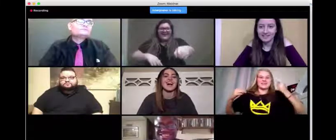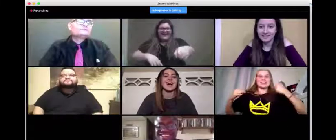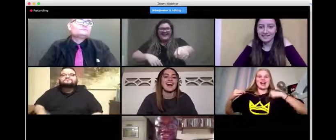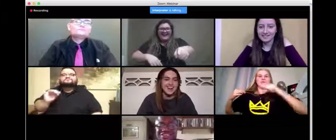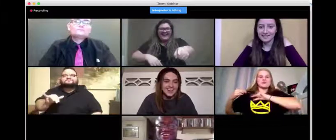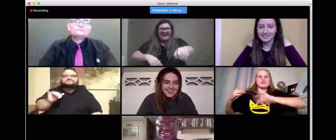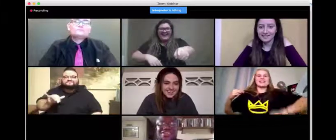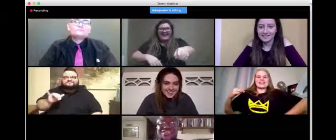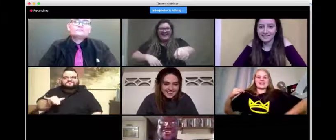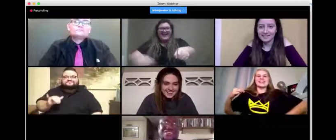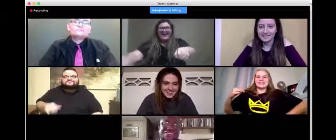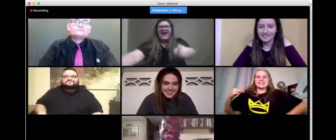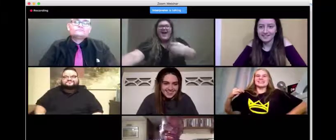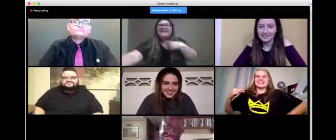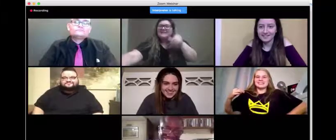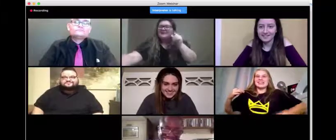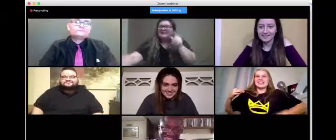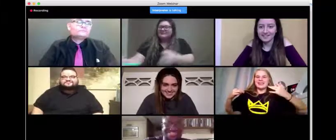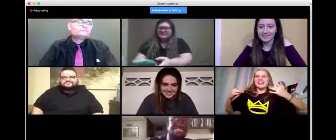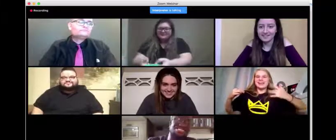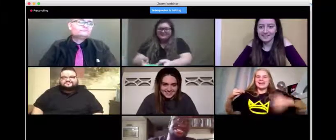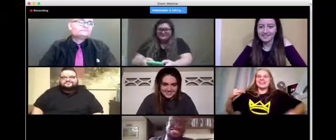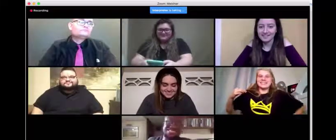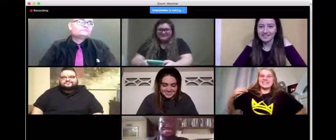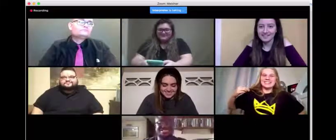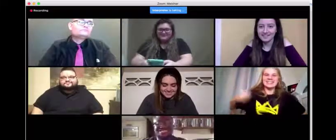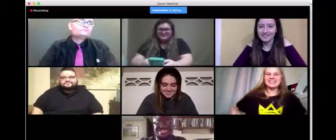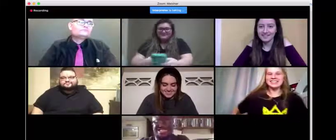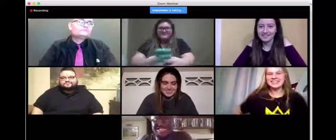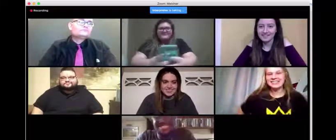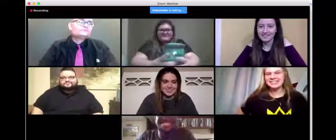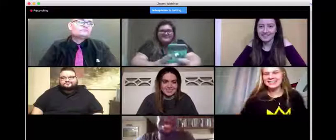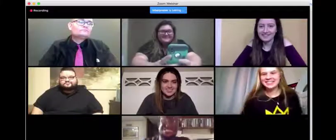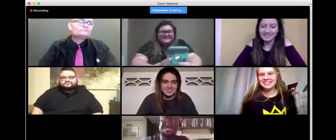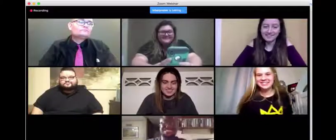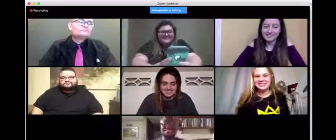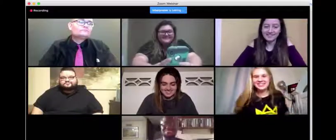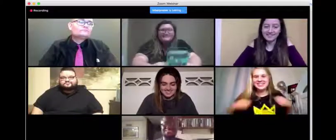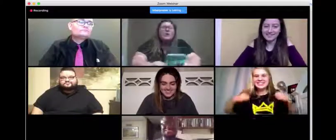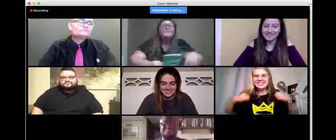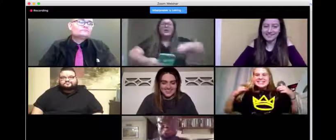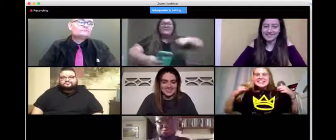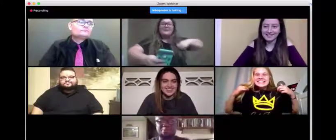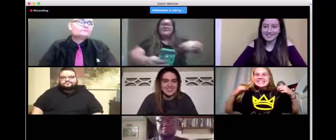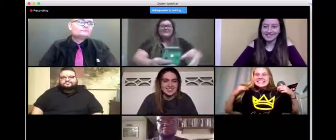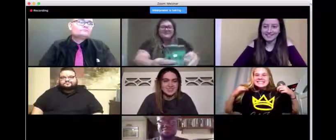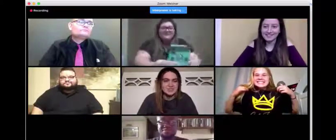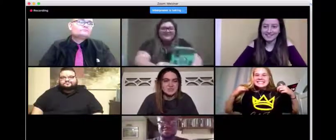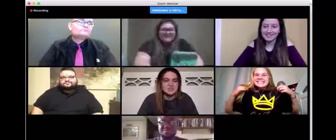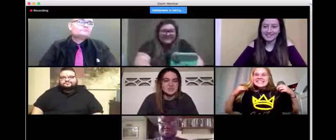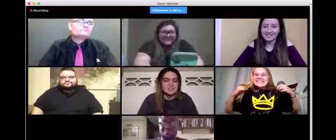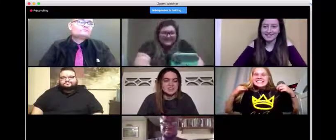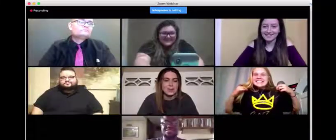Got to get a picture of that. Pull it up so I can see it. All right, you rock.